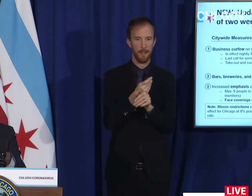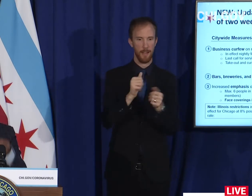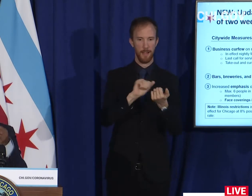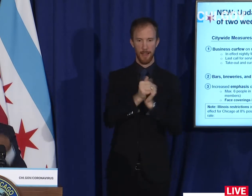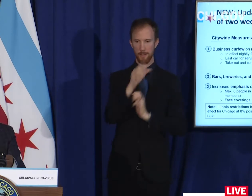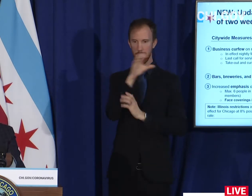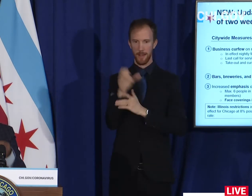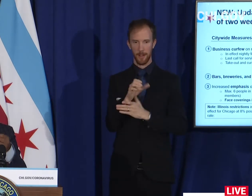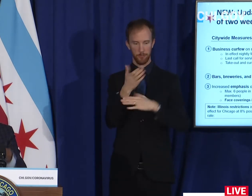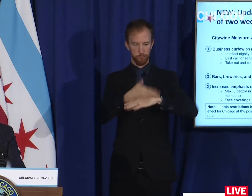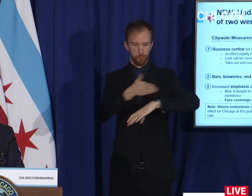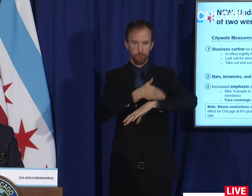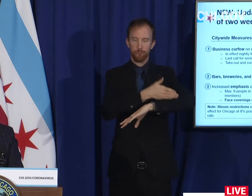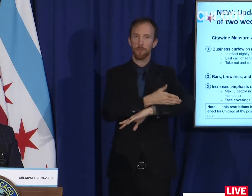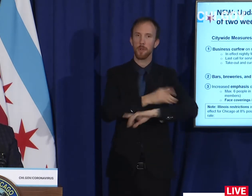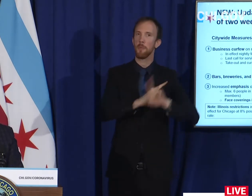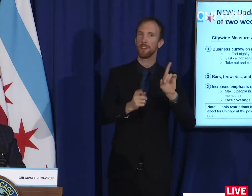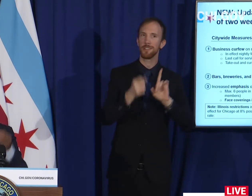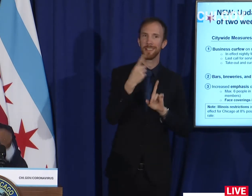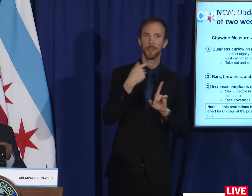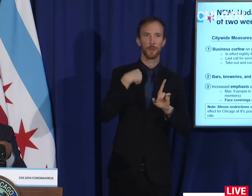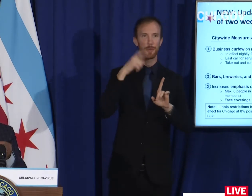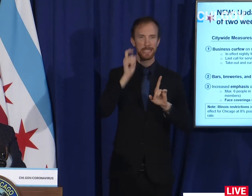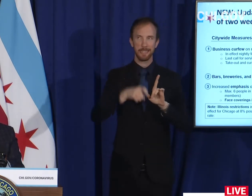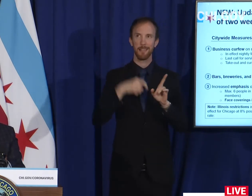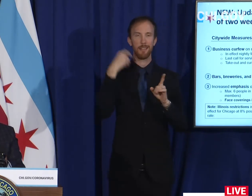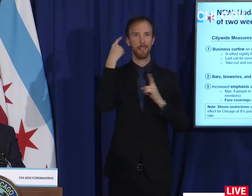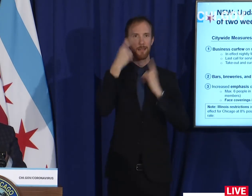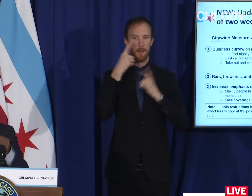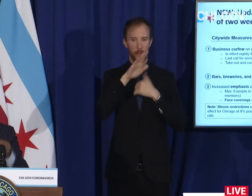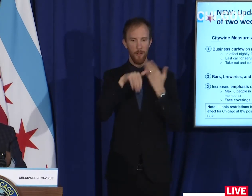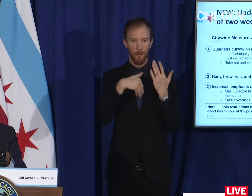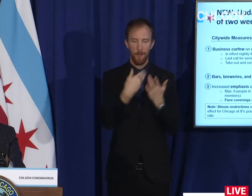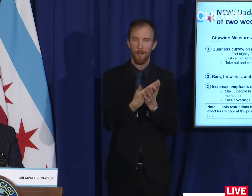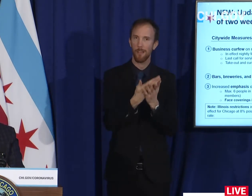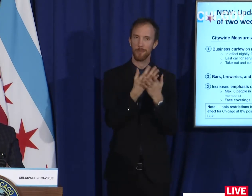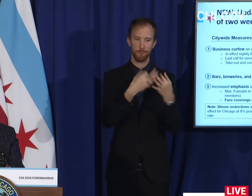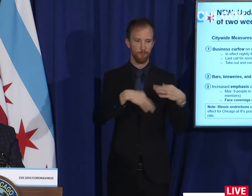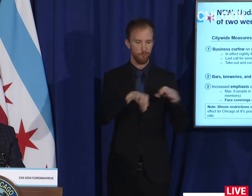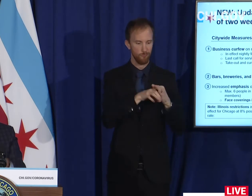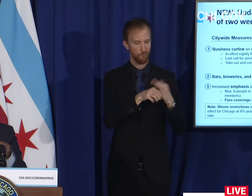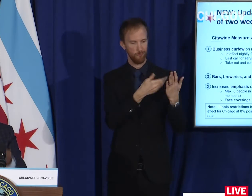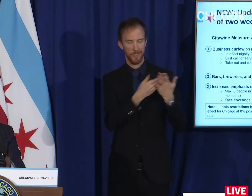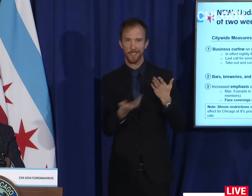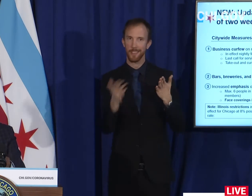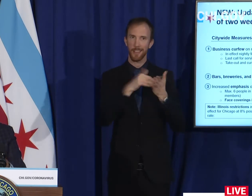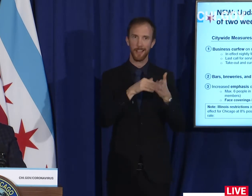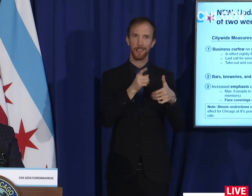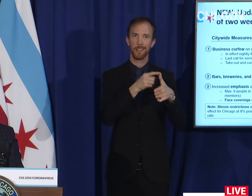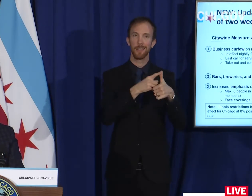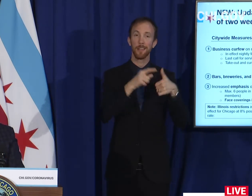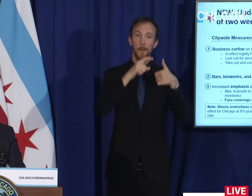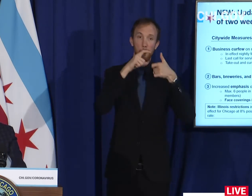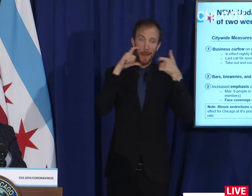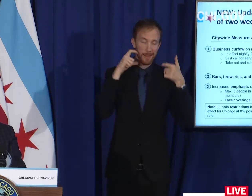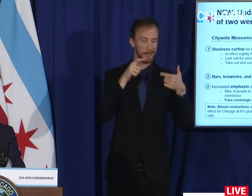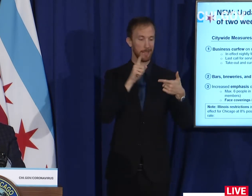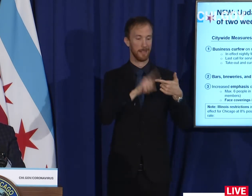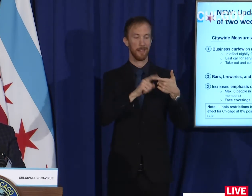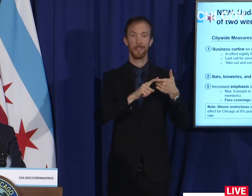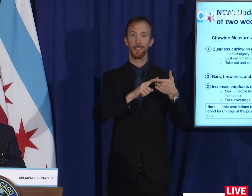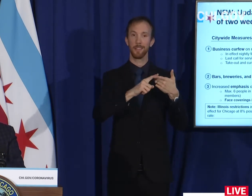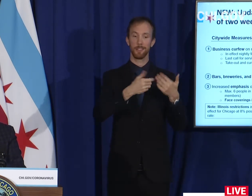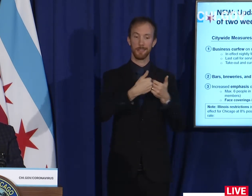with getting back to basics. Wearing a mask, social distancing, limiting crowd size, and